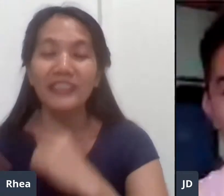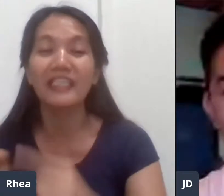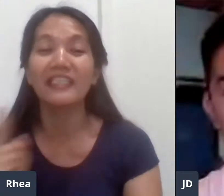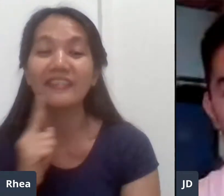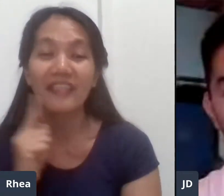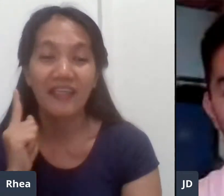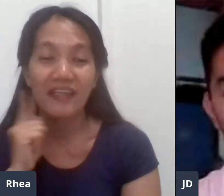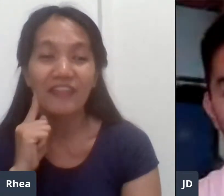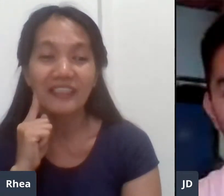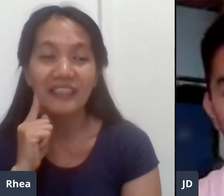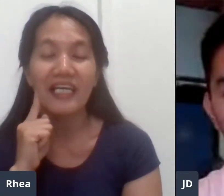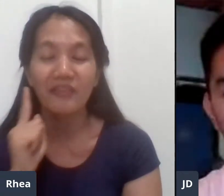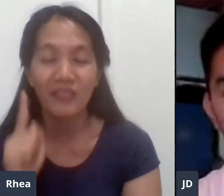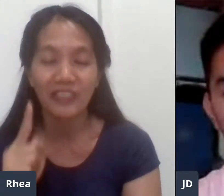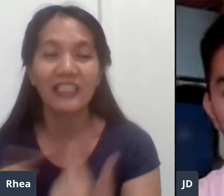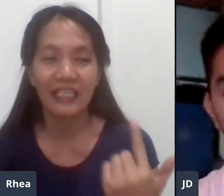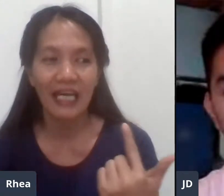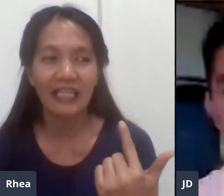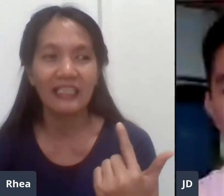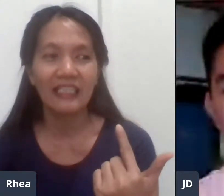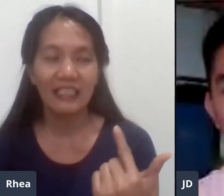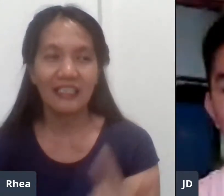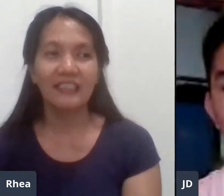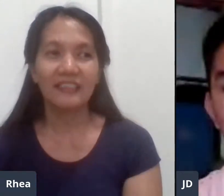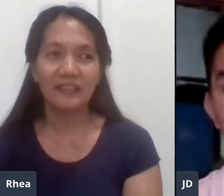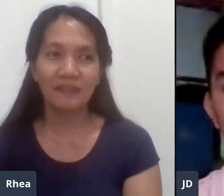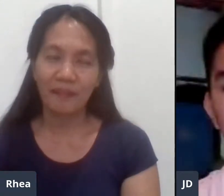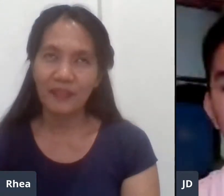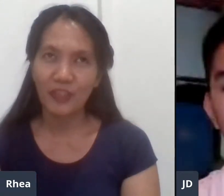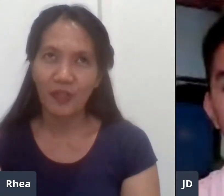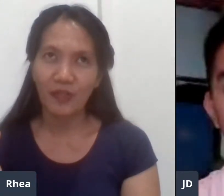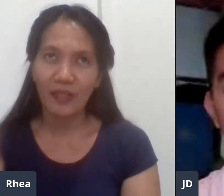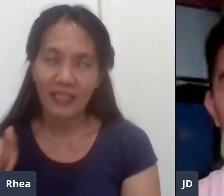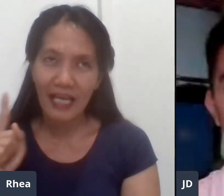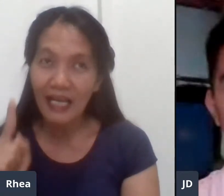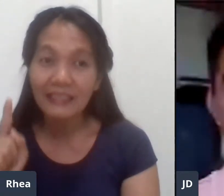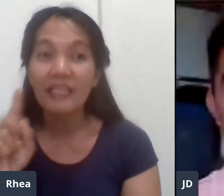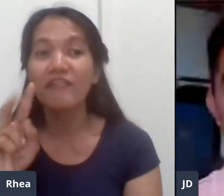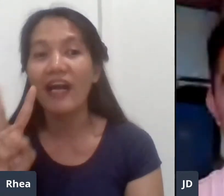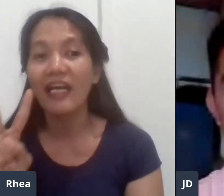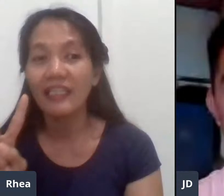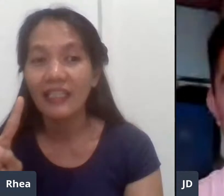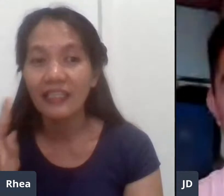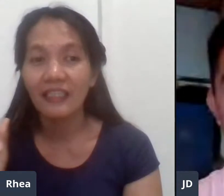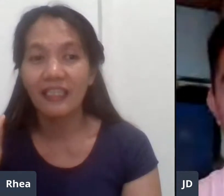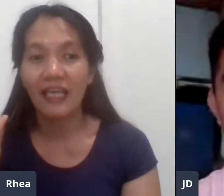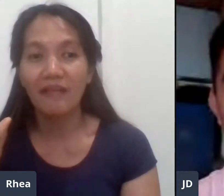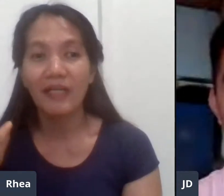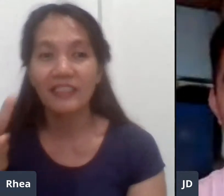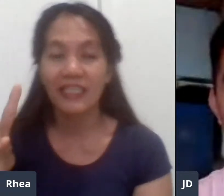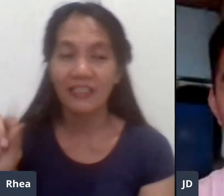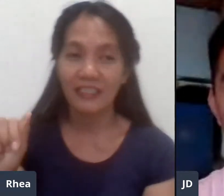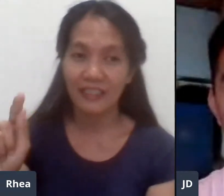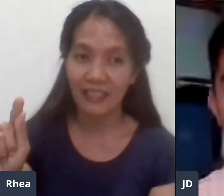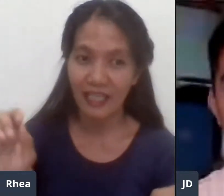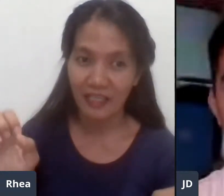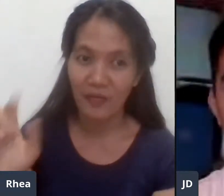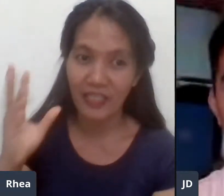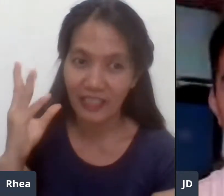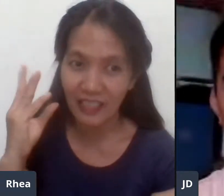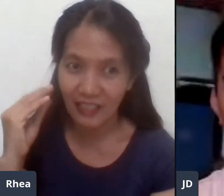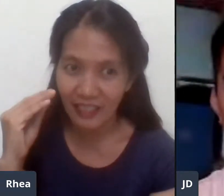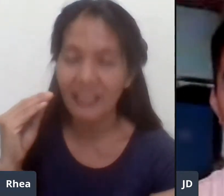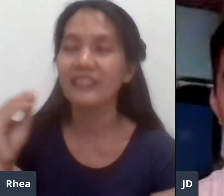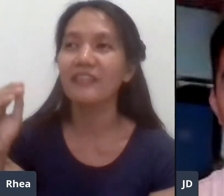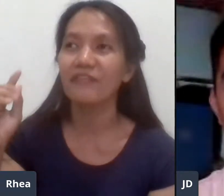kasi kay Ma'am Arias last time, kailangan mamang sumisenyas deaf kasi language nila yan. So, kailangan kasi i-validate ang